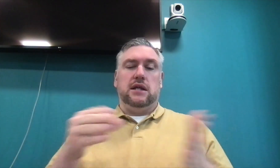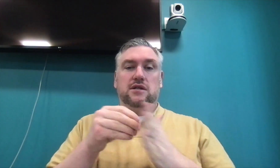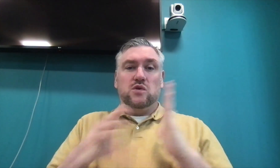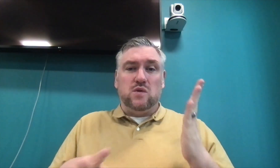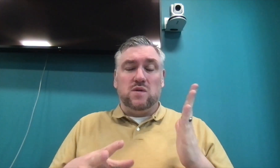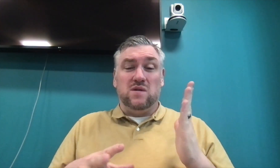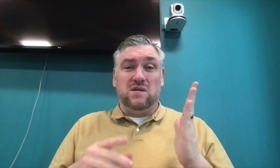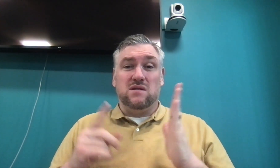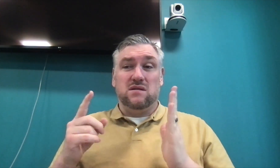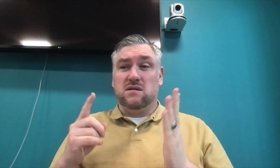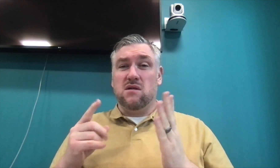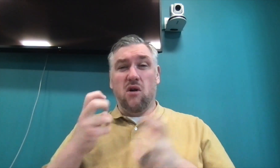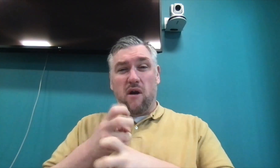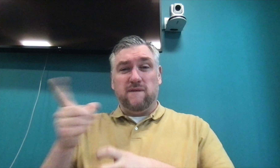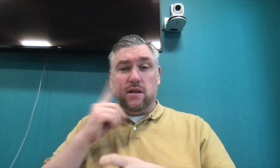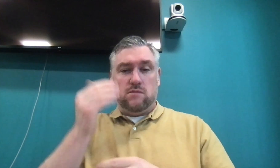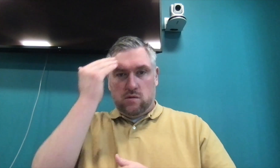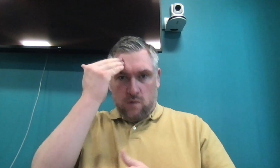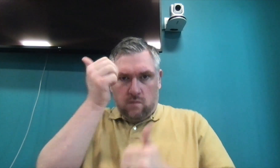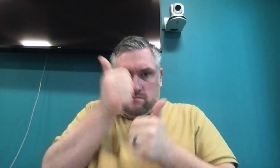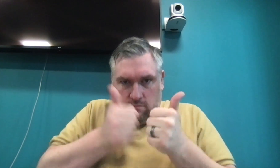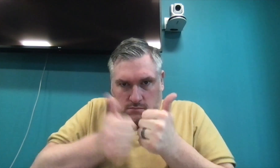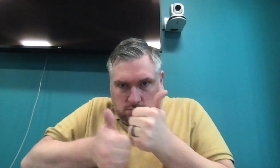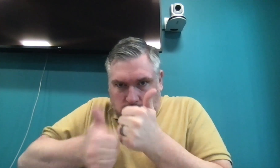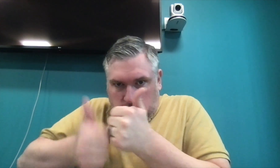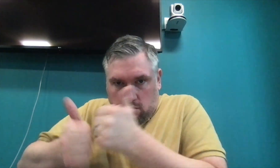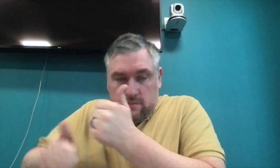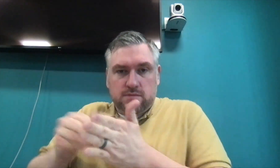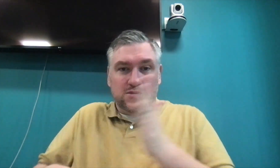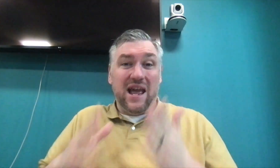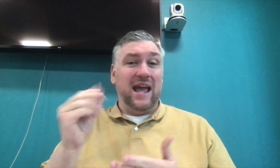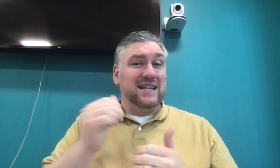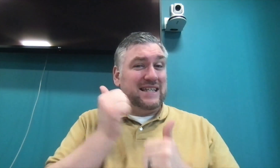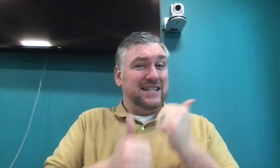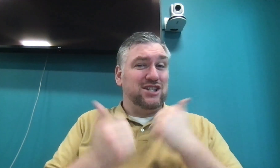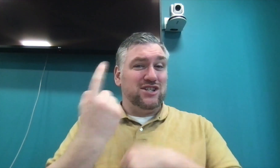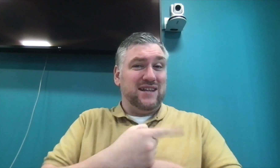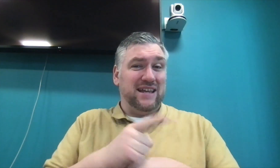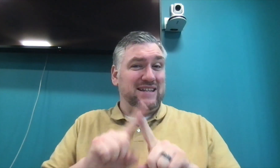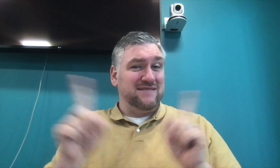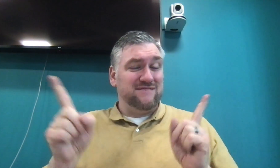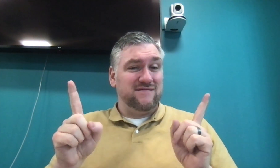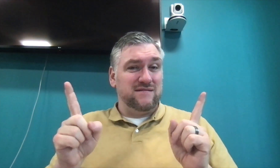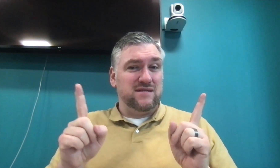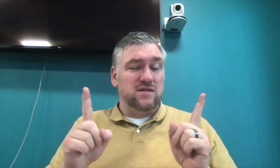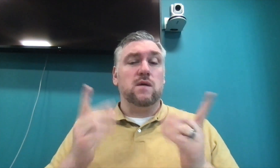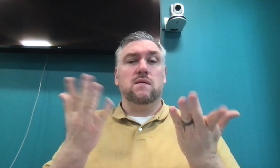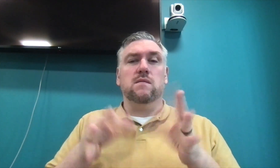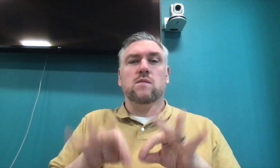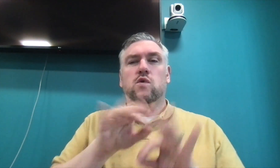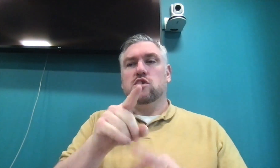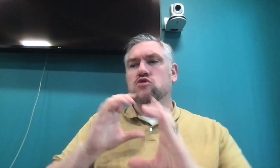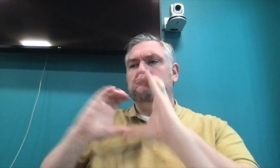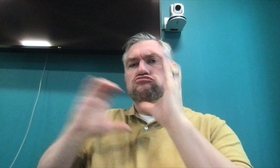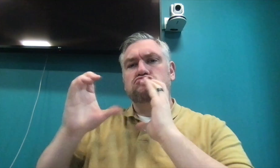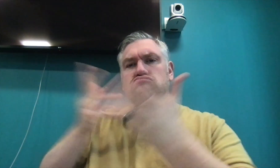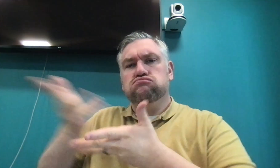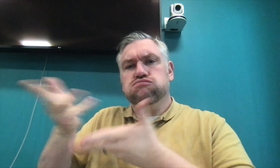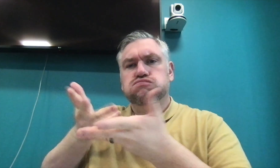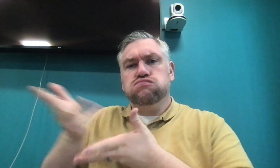etc. have so many students. It's hard for them to know each individual student, and each day is different. So